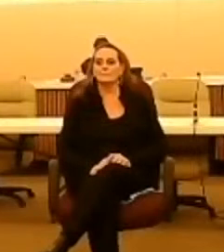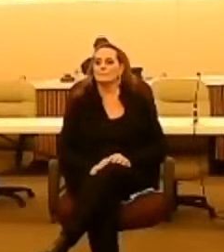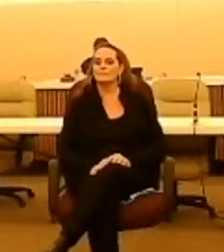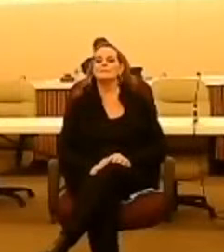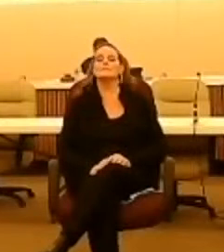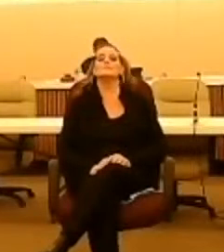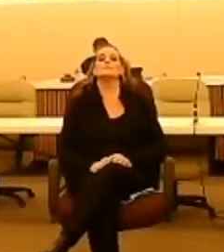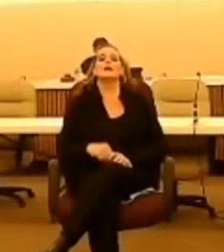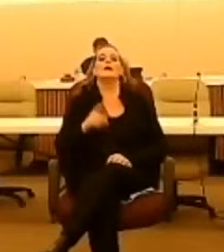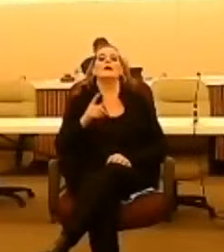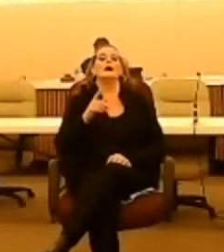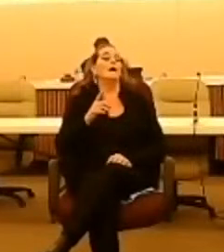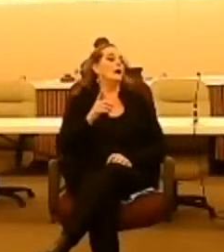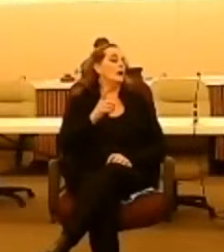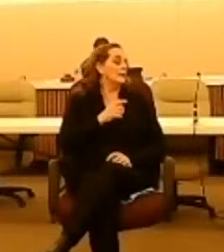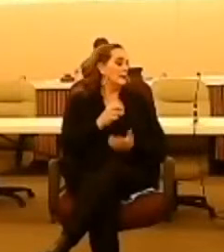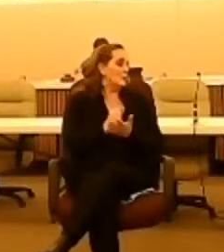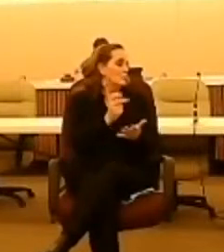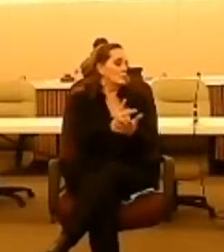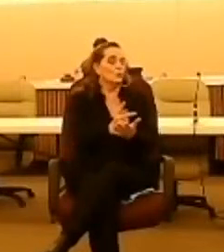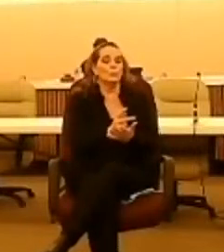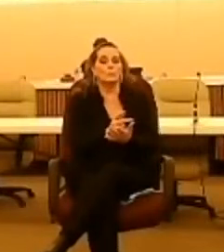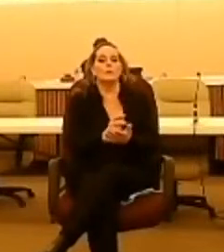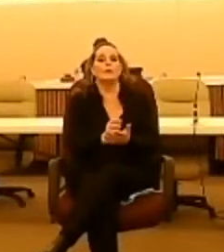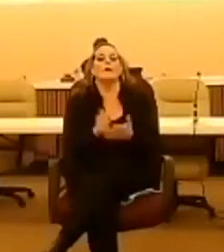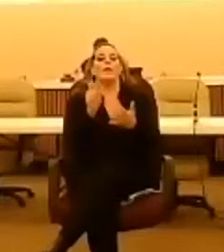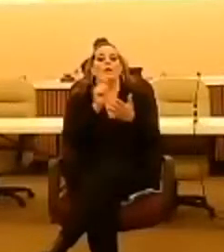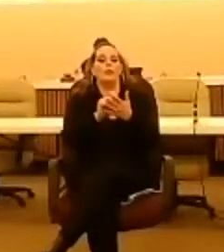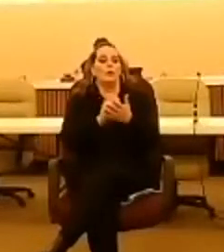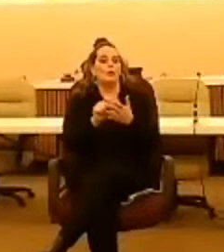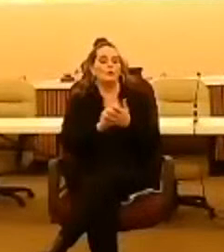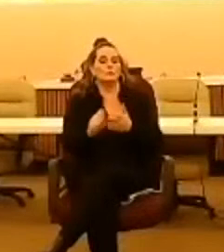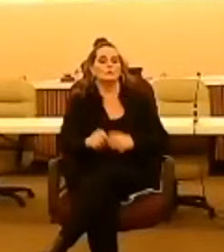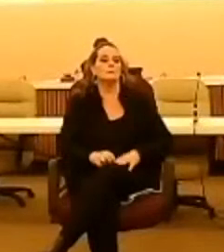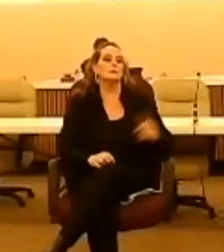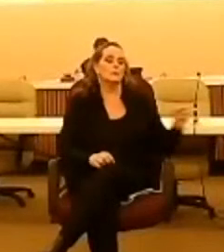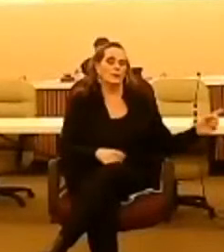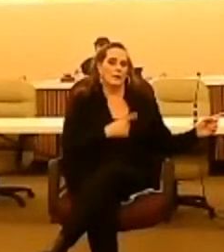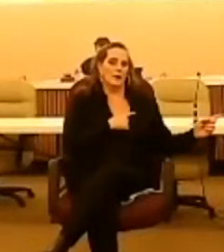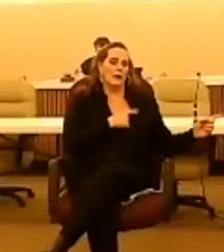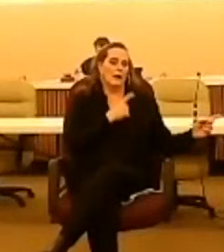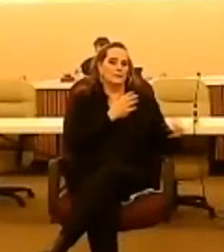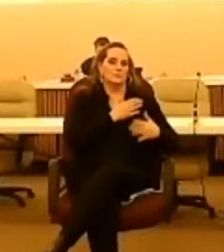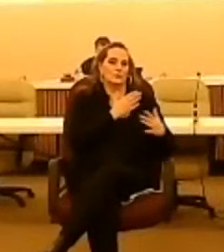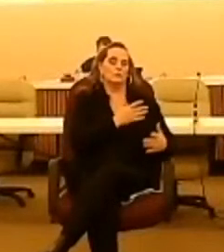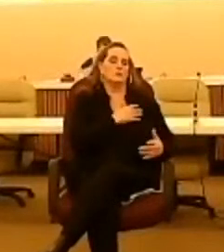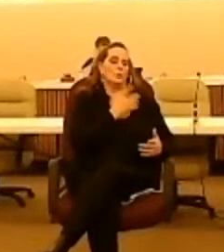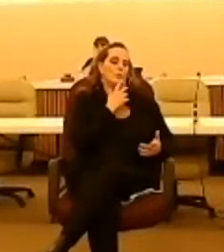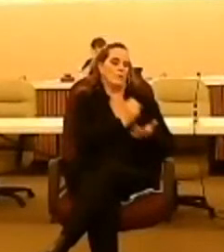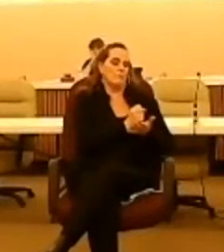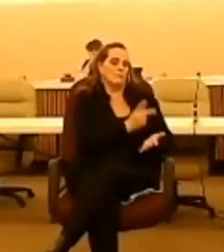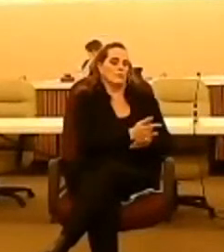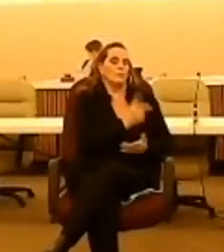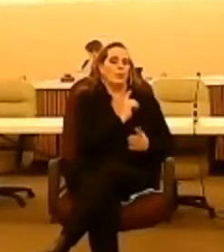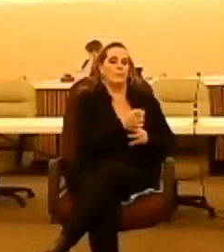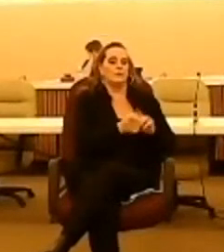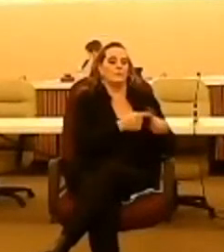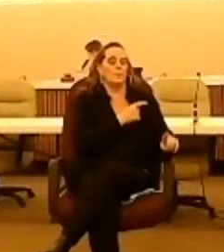Can I get a motion to approve the minutes? I make a motion that we approve the minutes from February